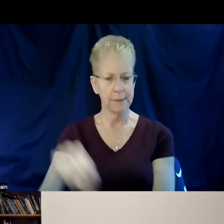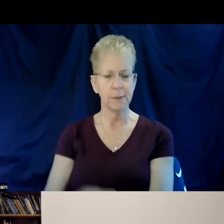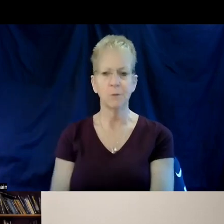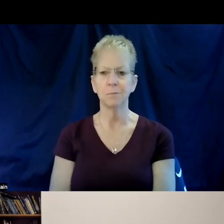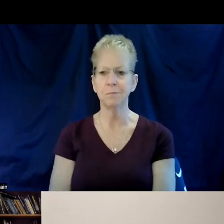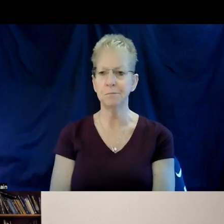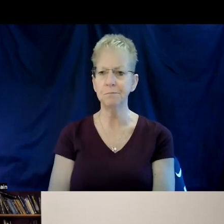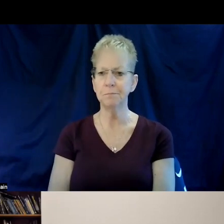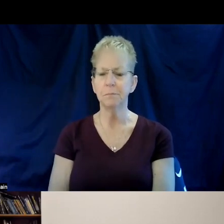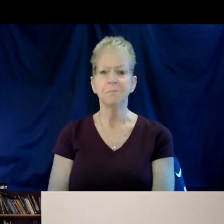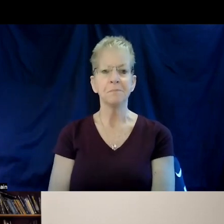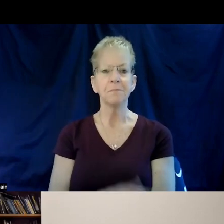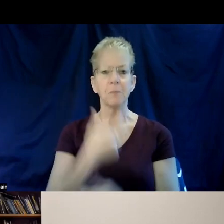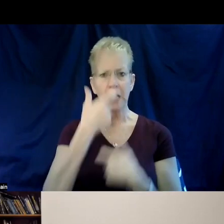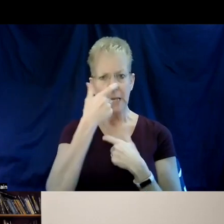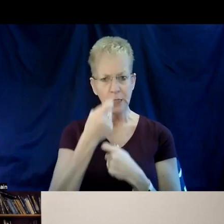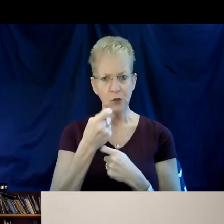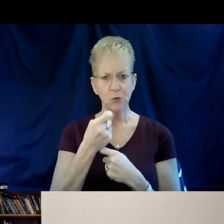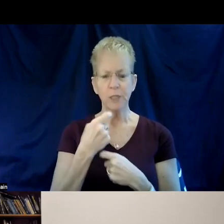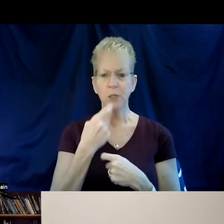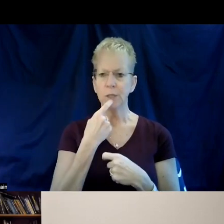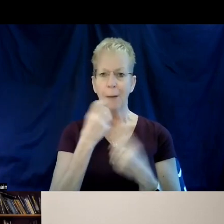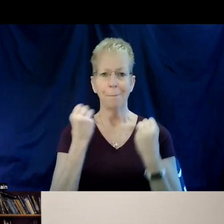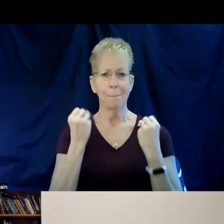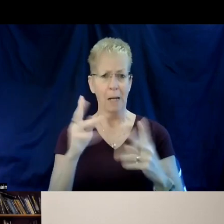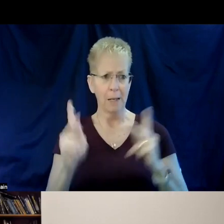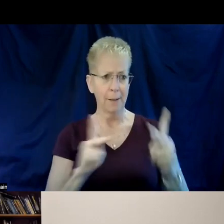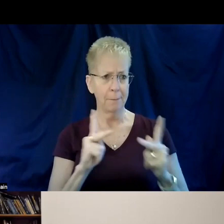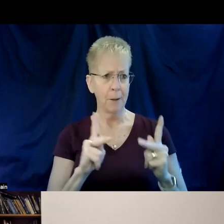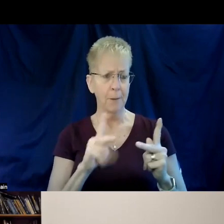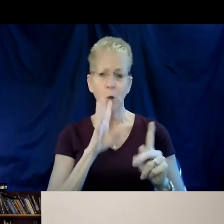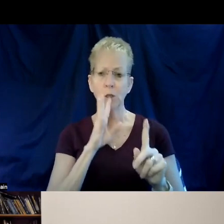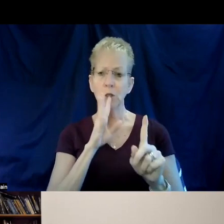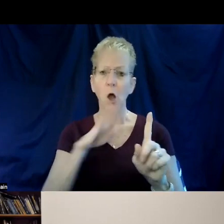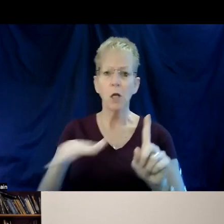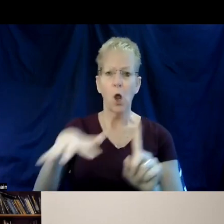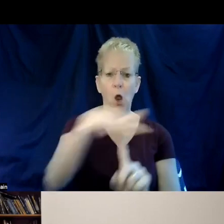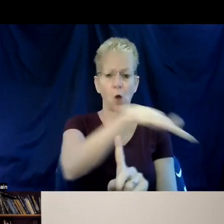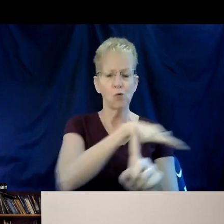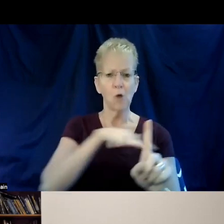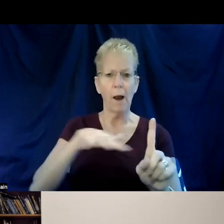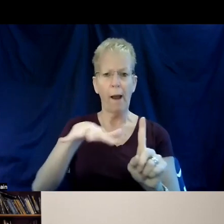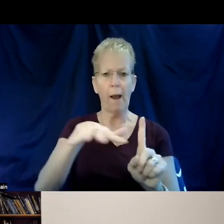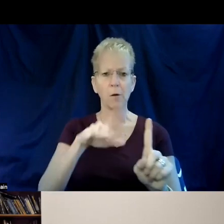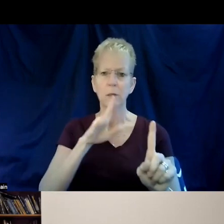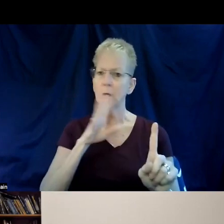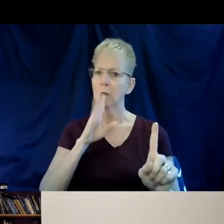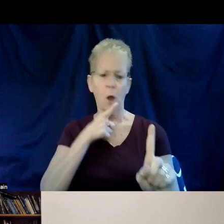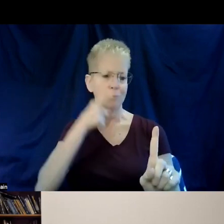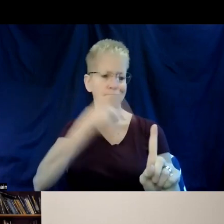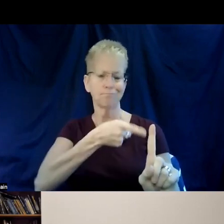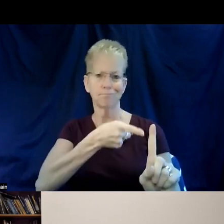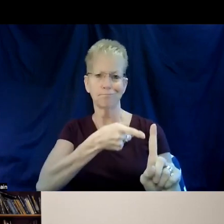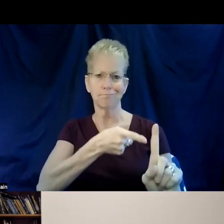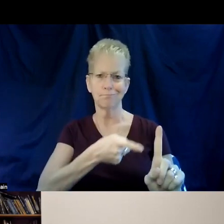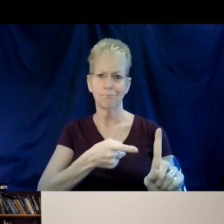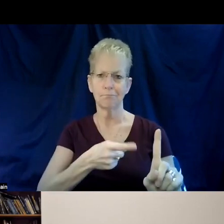And it's interesting you said that a lot of people would talk around their war experience, right, without going into it.